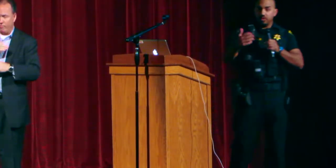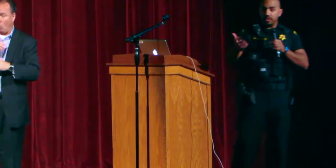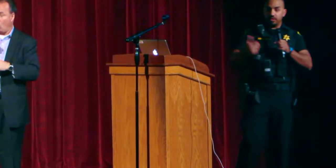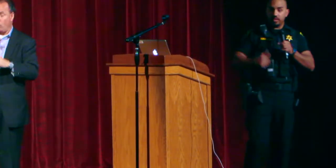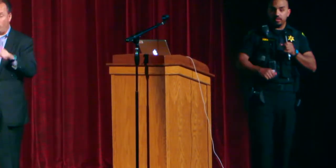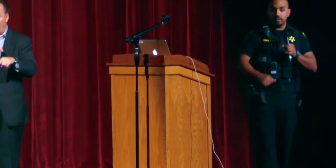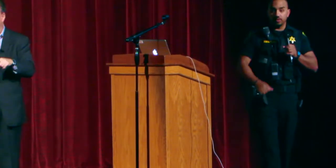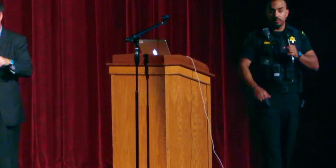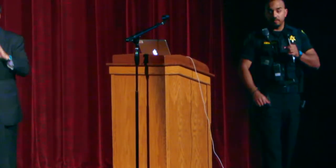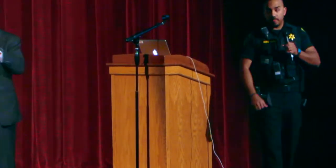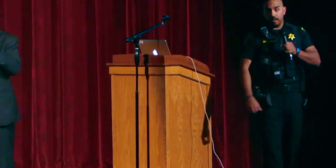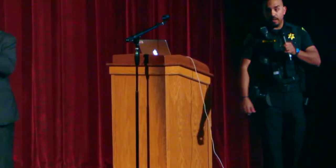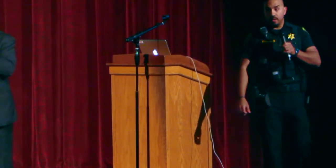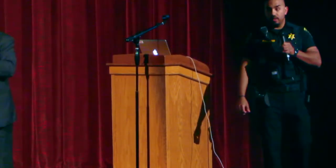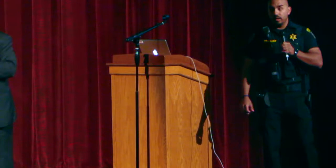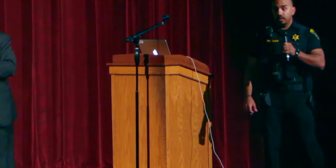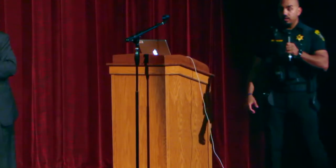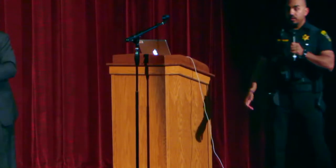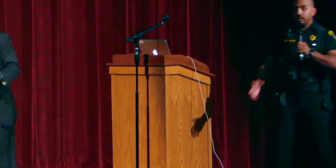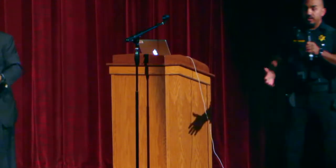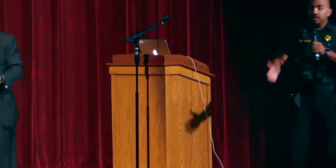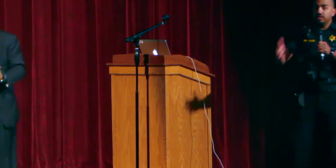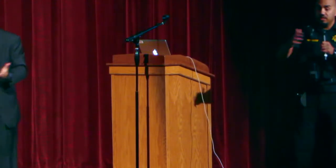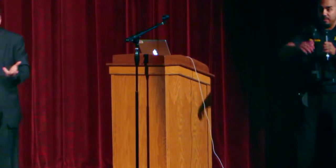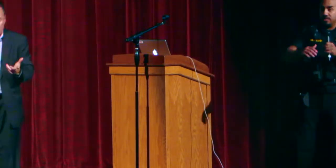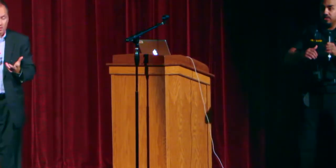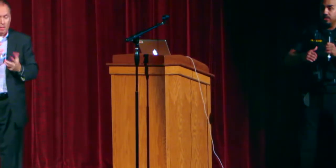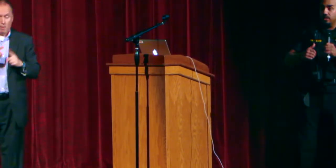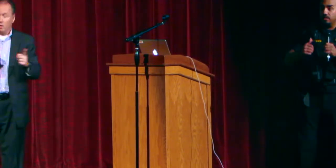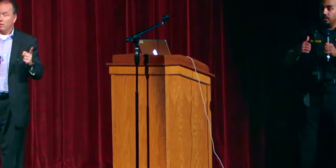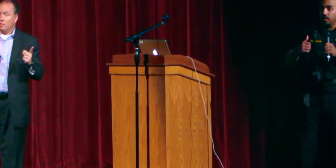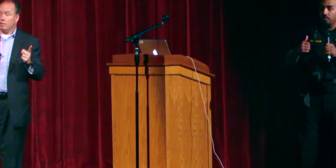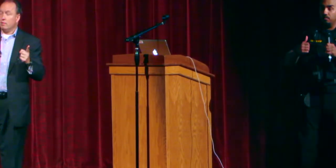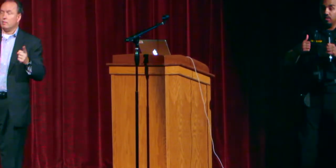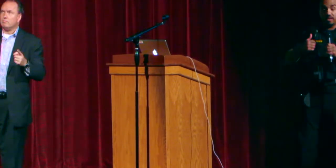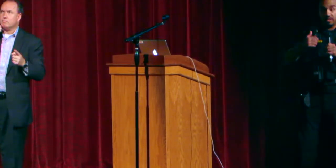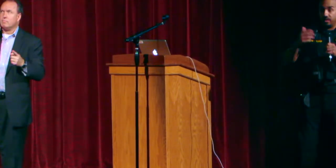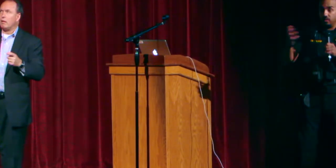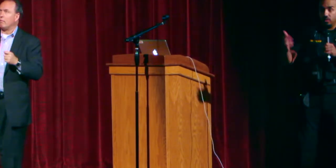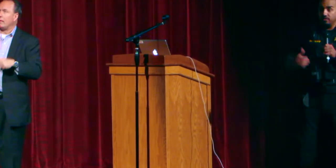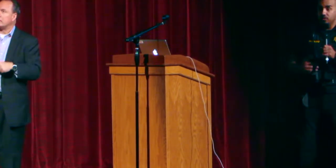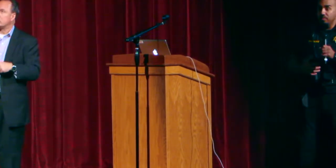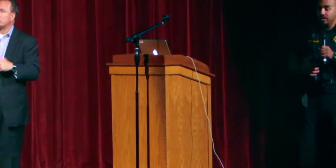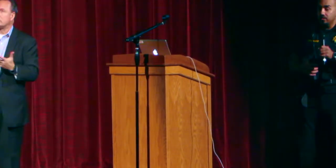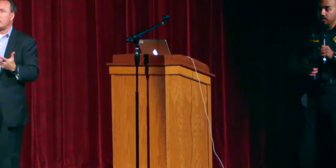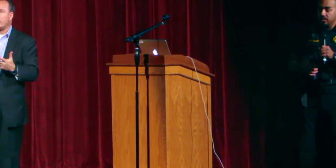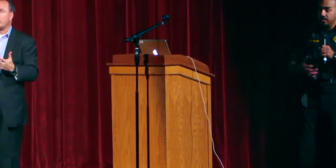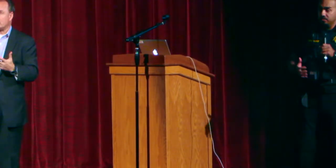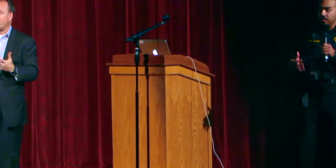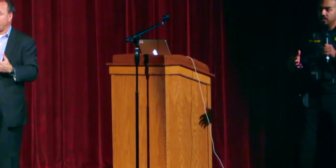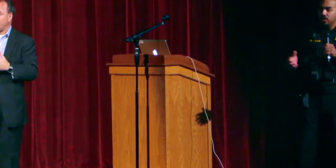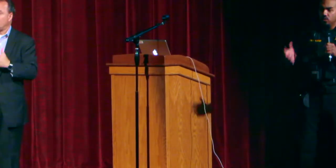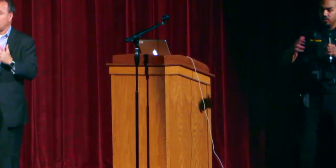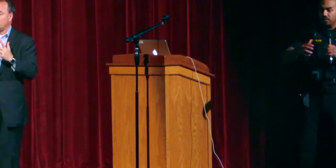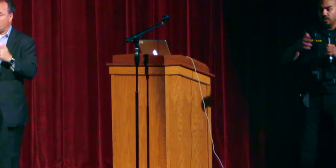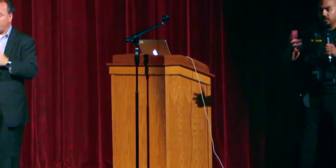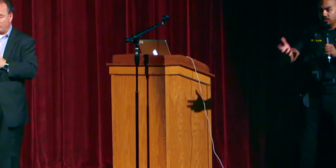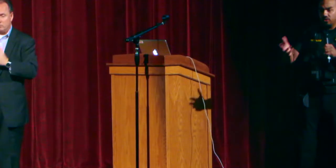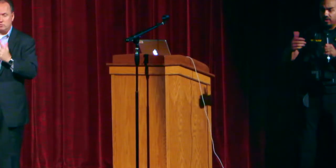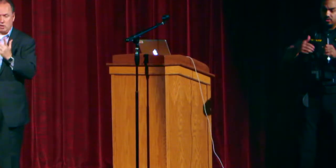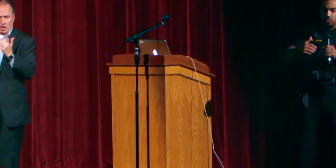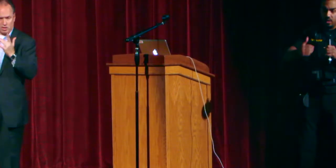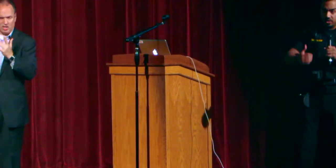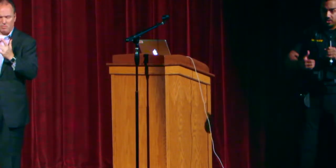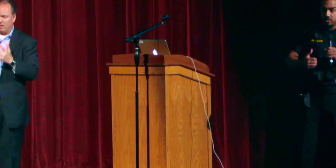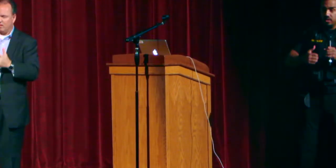if they communicate that to you. And again, in this past year, I've had quite a few parents contact me with